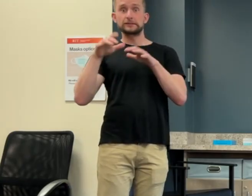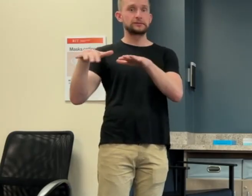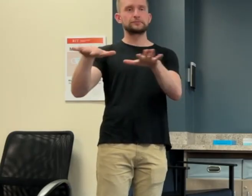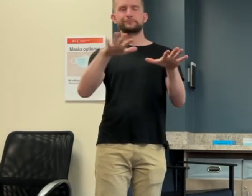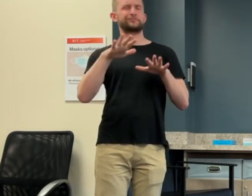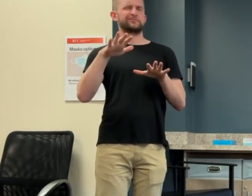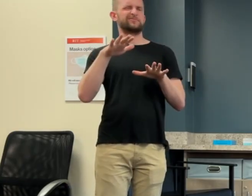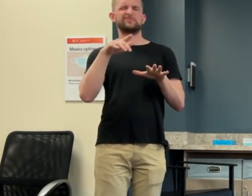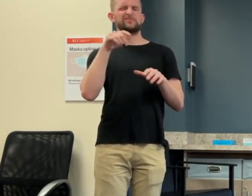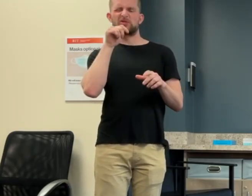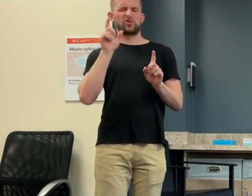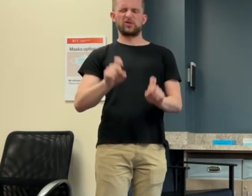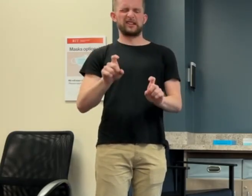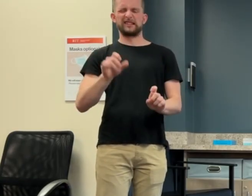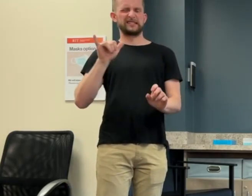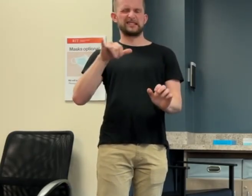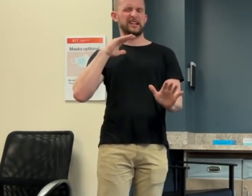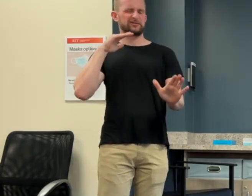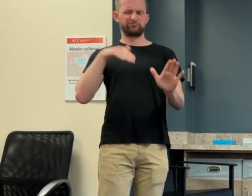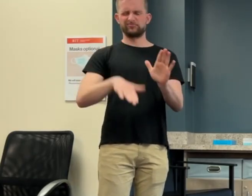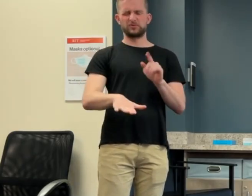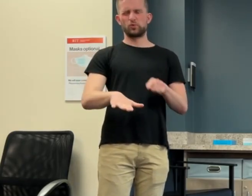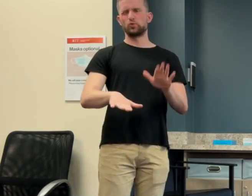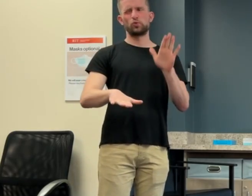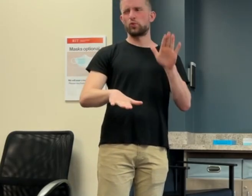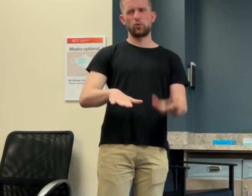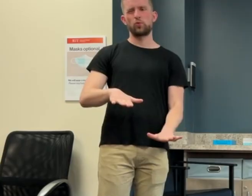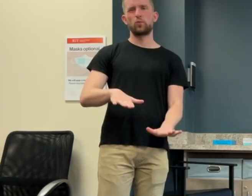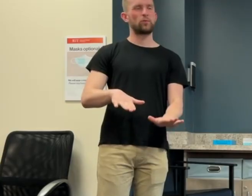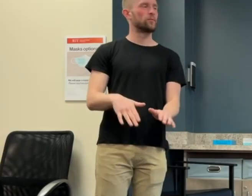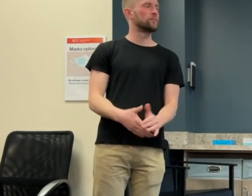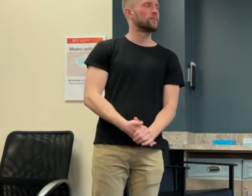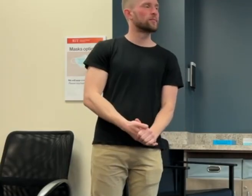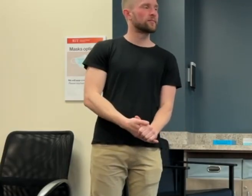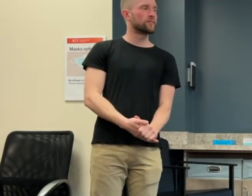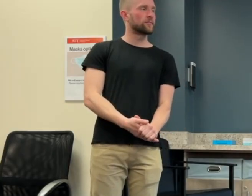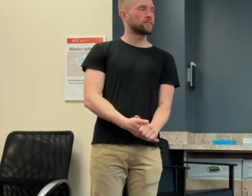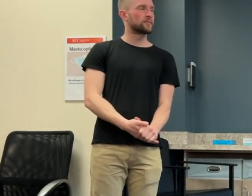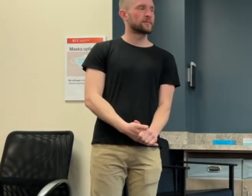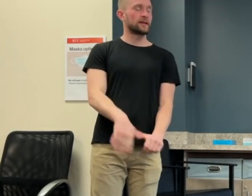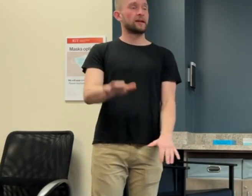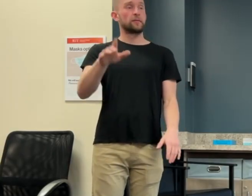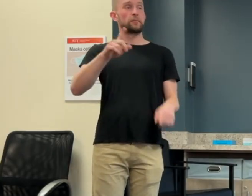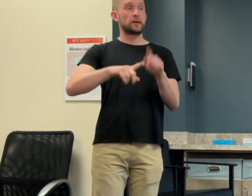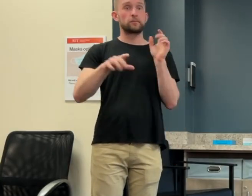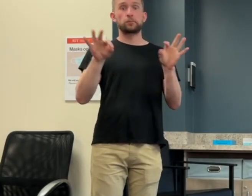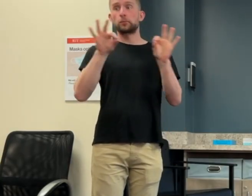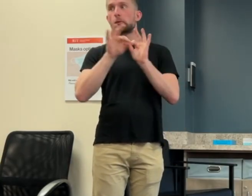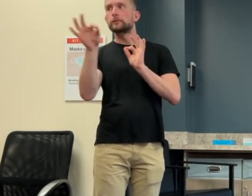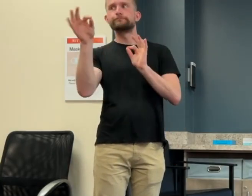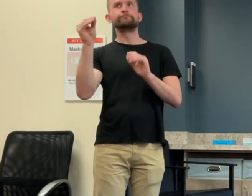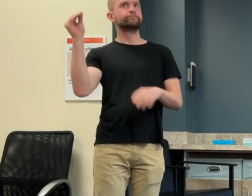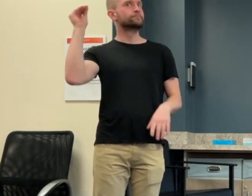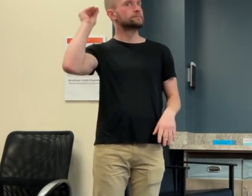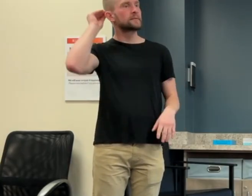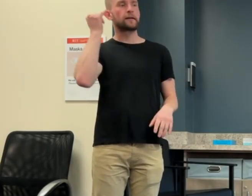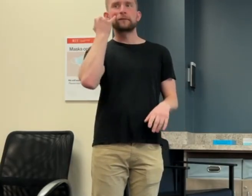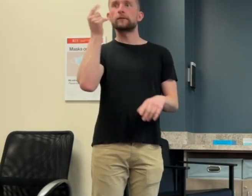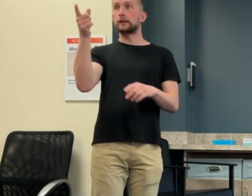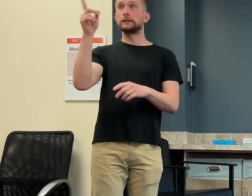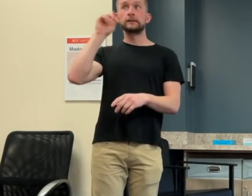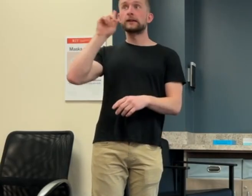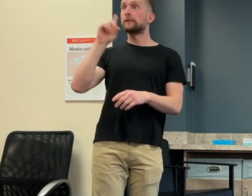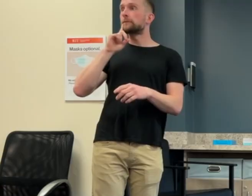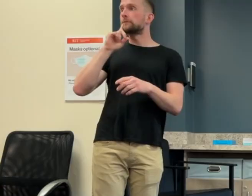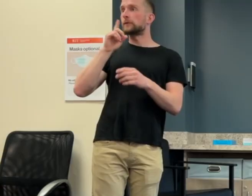something that would be important to consider if you have a physician or a deaf healthcare professional who's interested in getting a